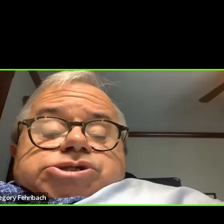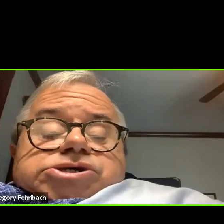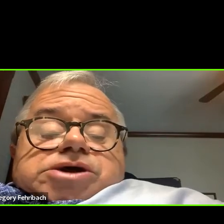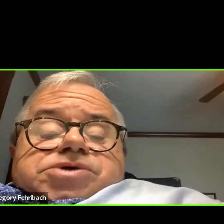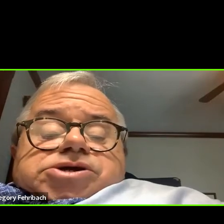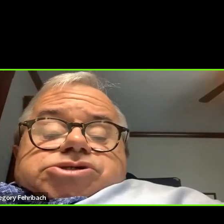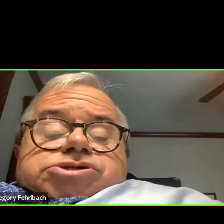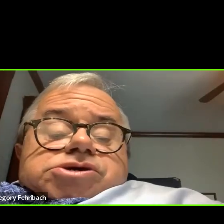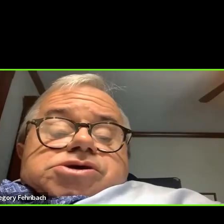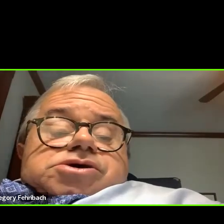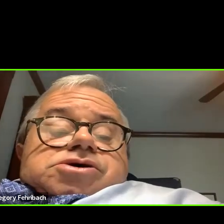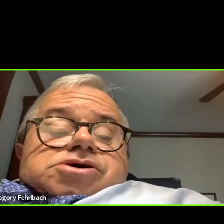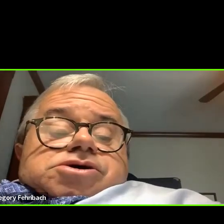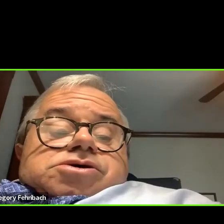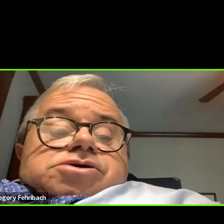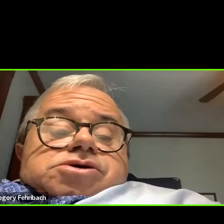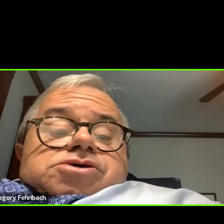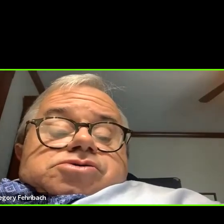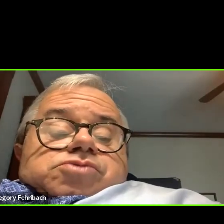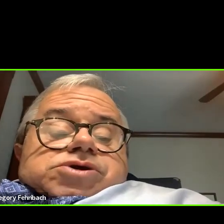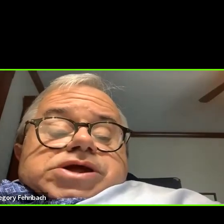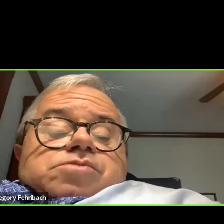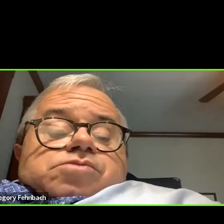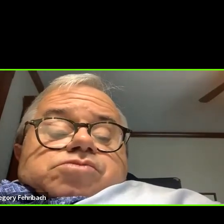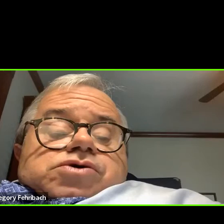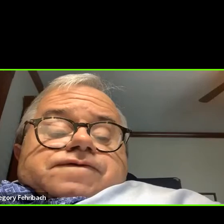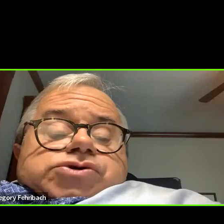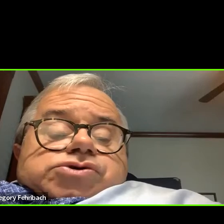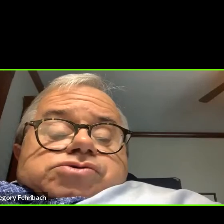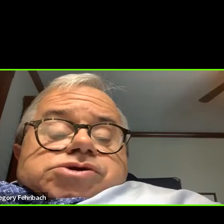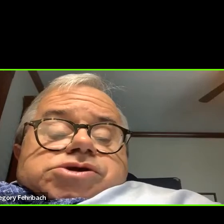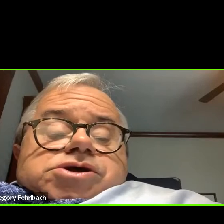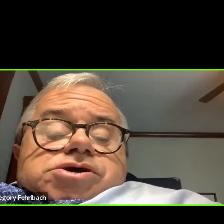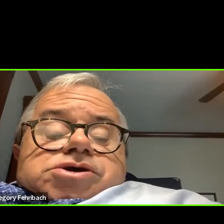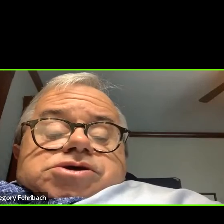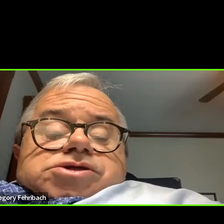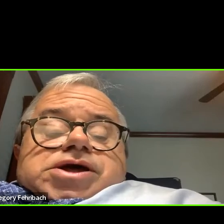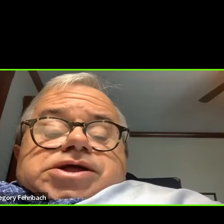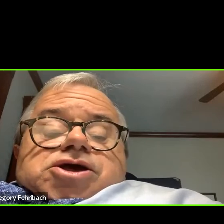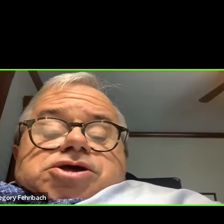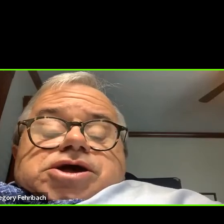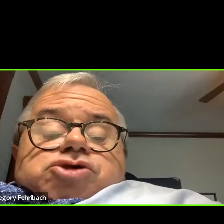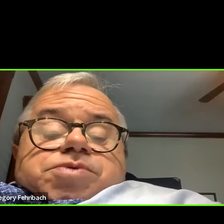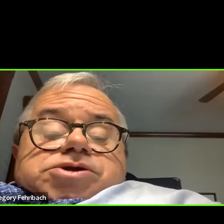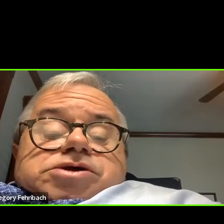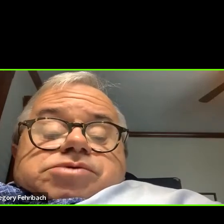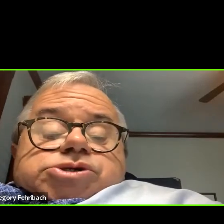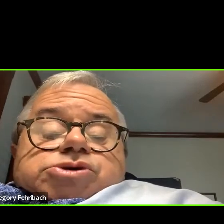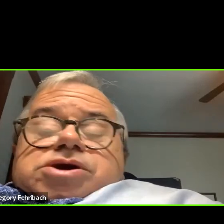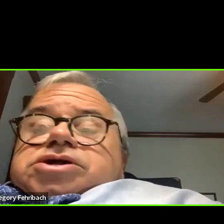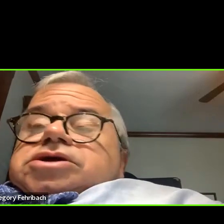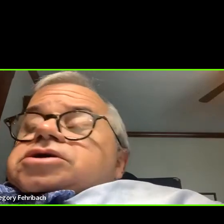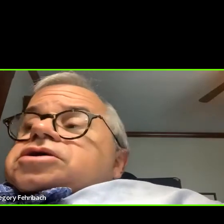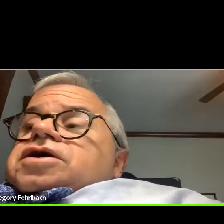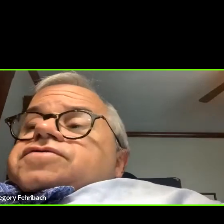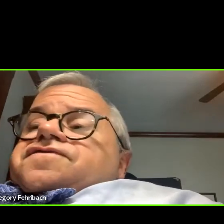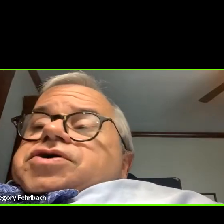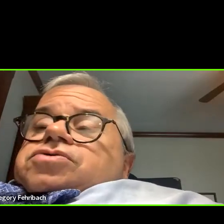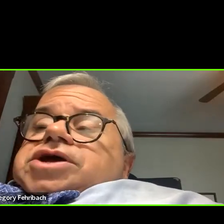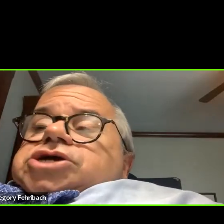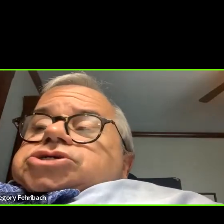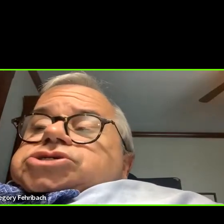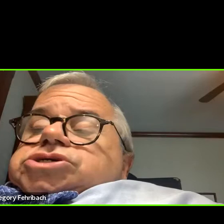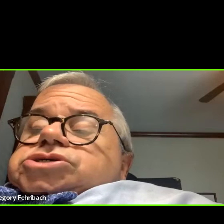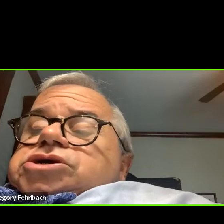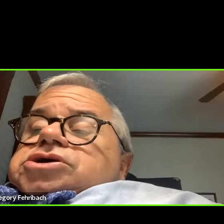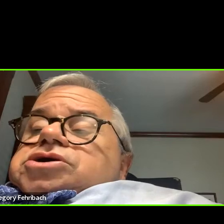agency updates. We now move to the that aspect of it. Is there any of the